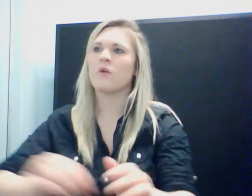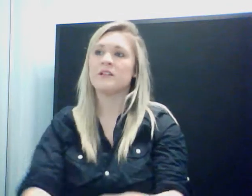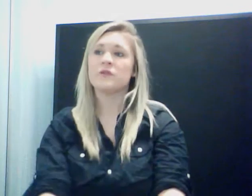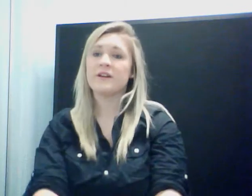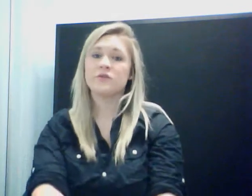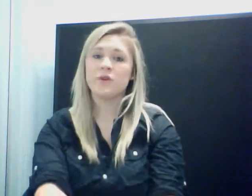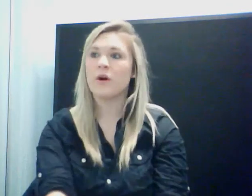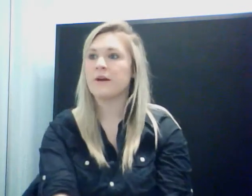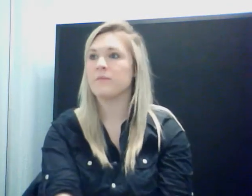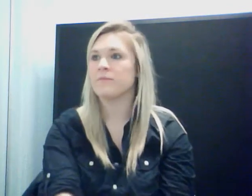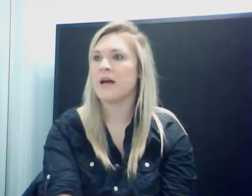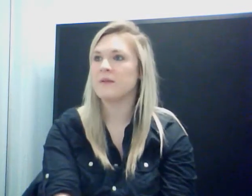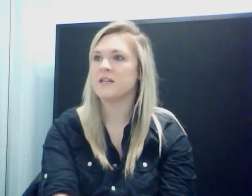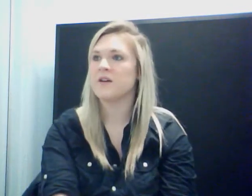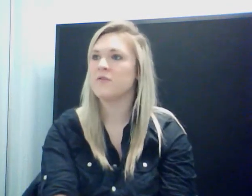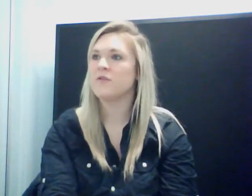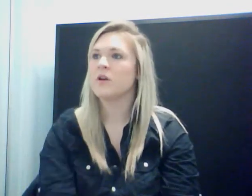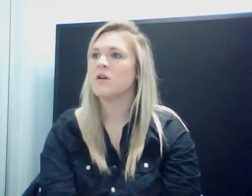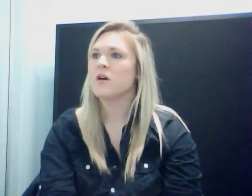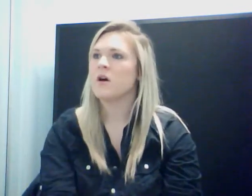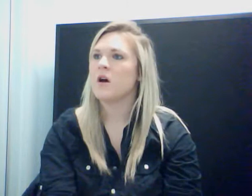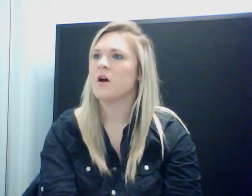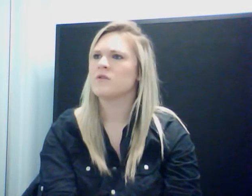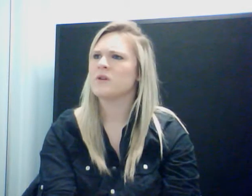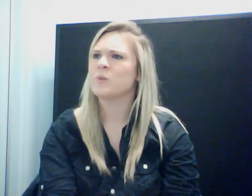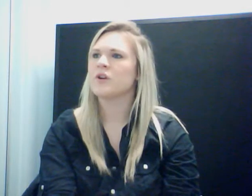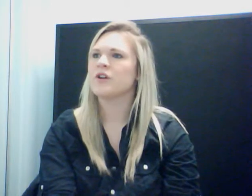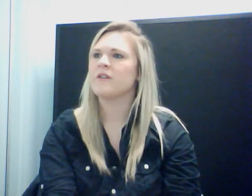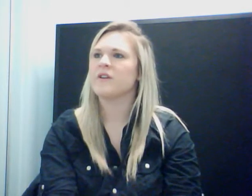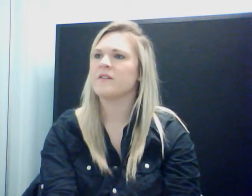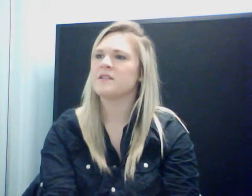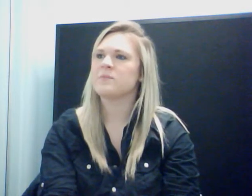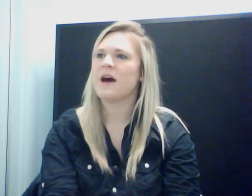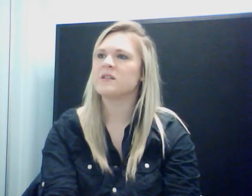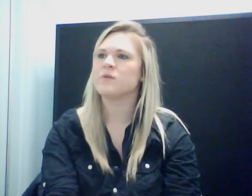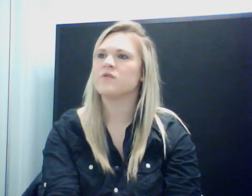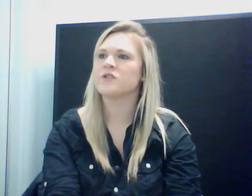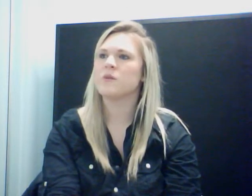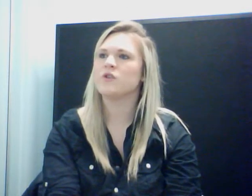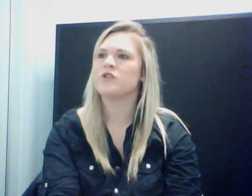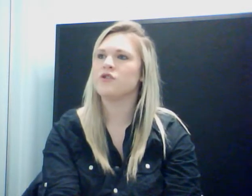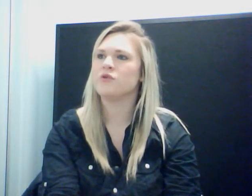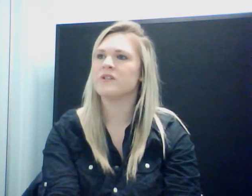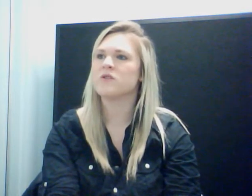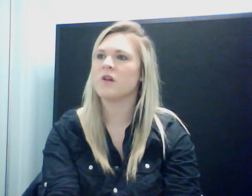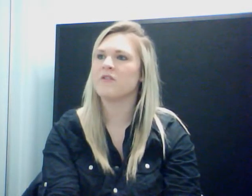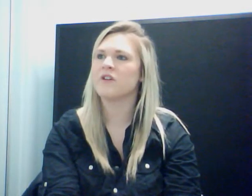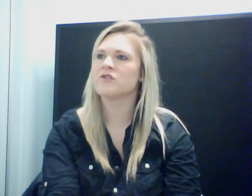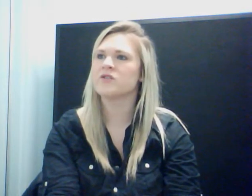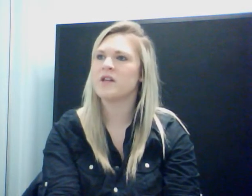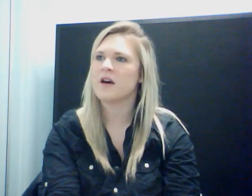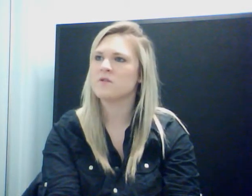Alright, so as you know, I'm deaf. So I was wondering if it's possible for someone to install light fixtures in the